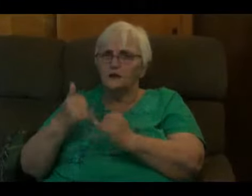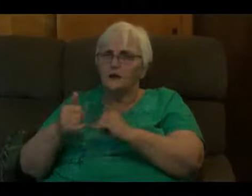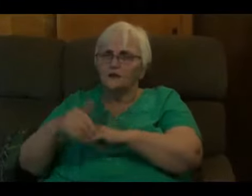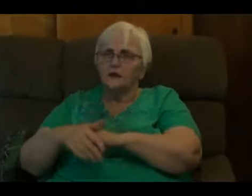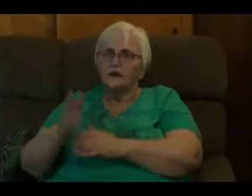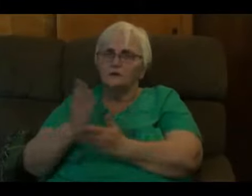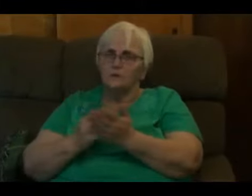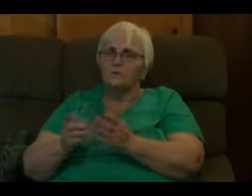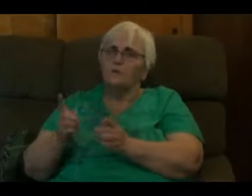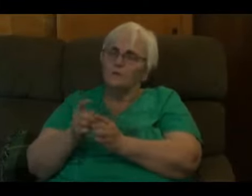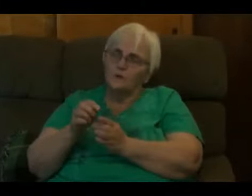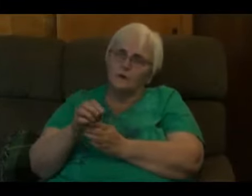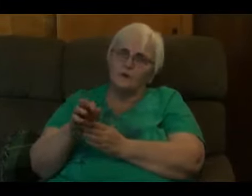her.